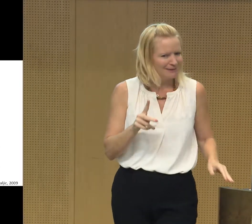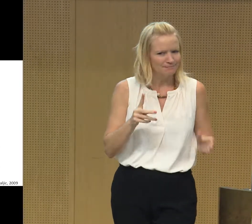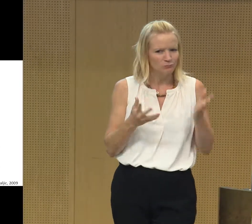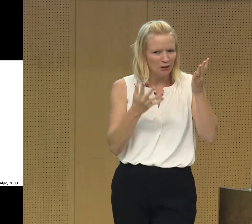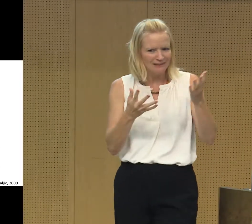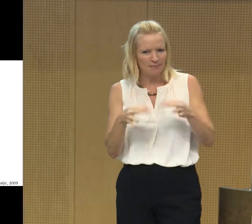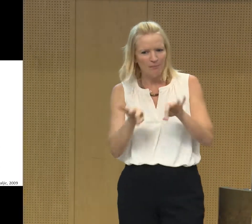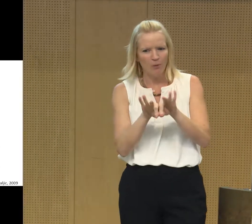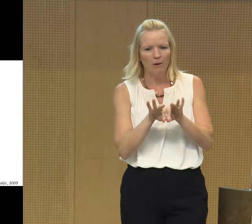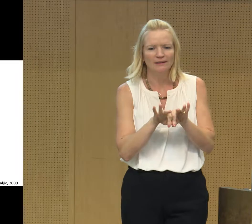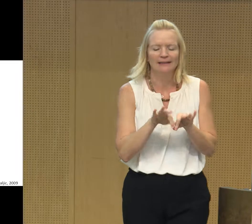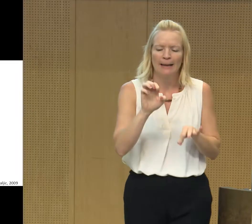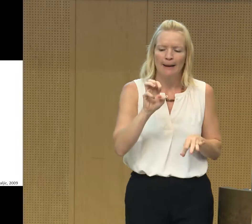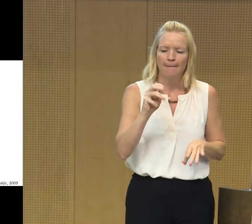quite blurry.